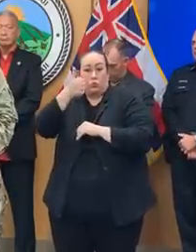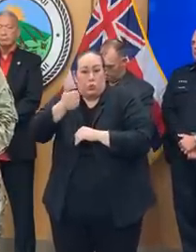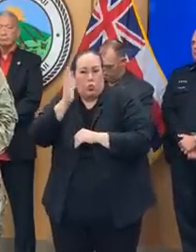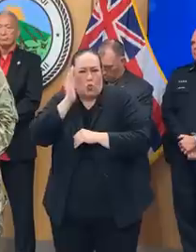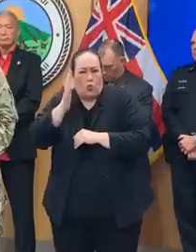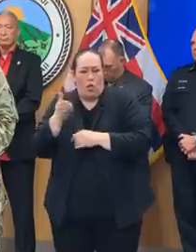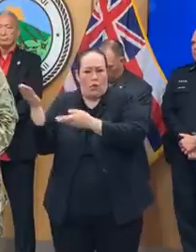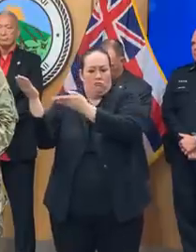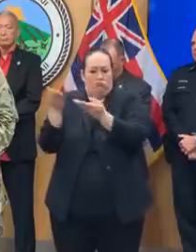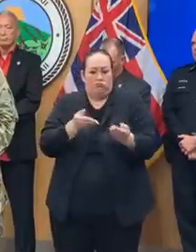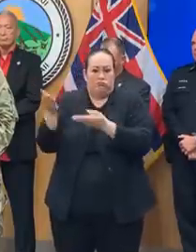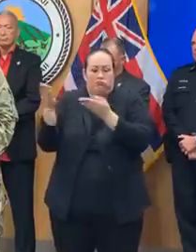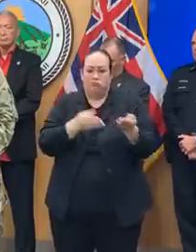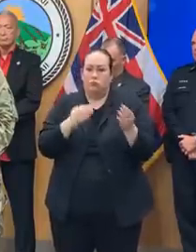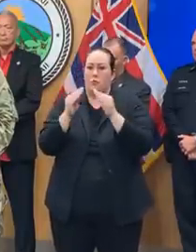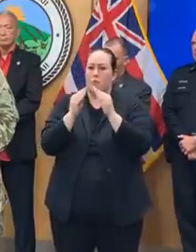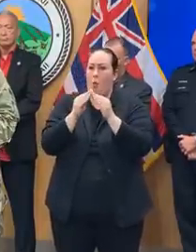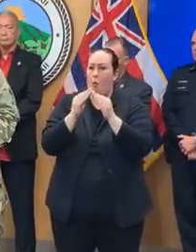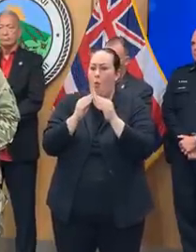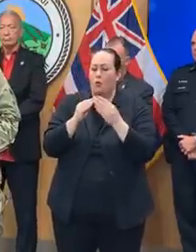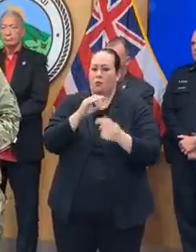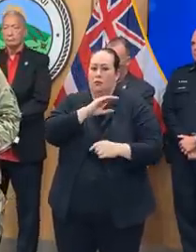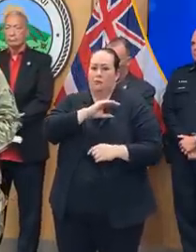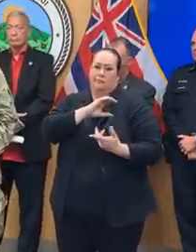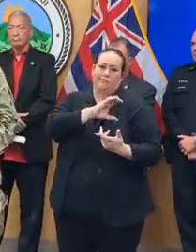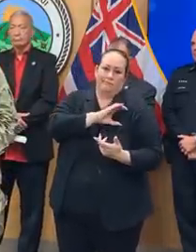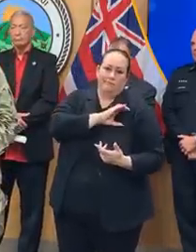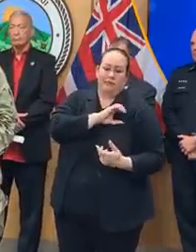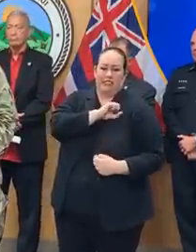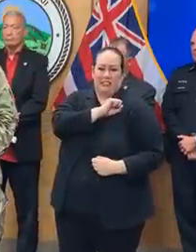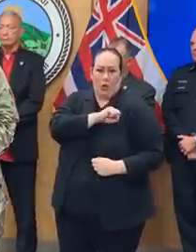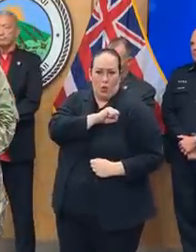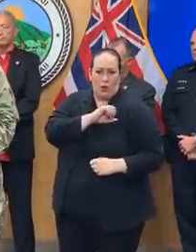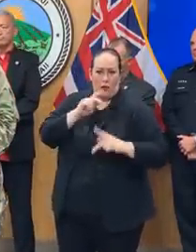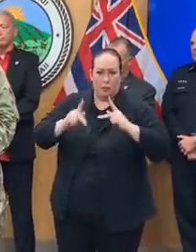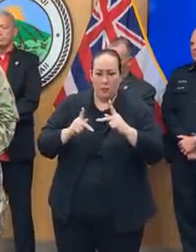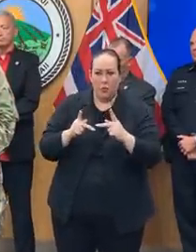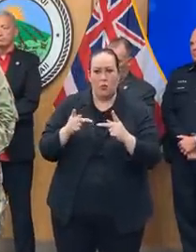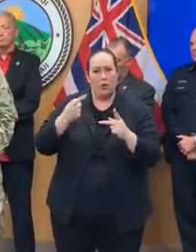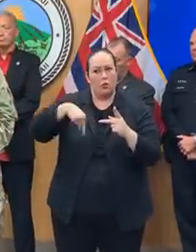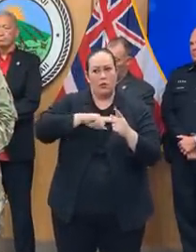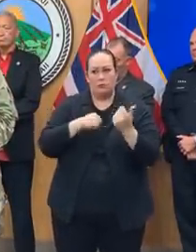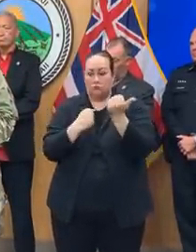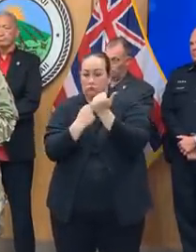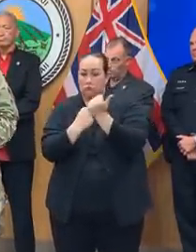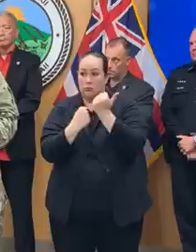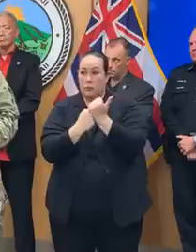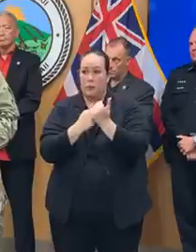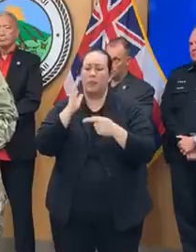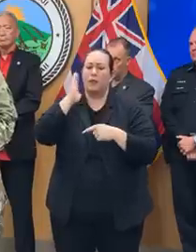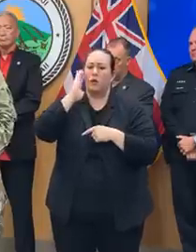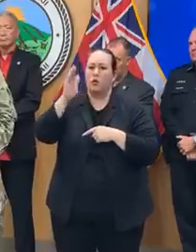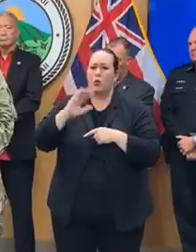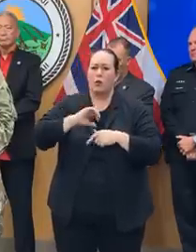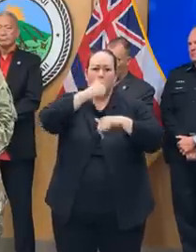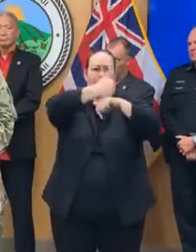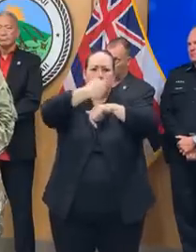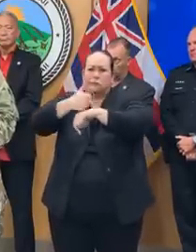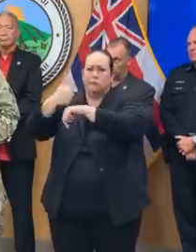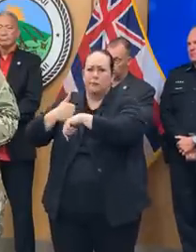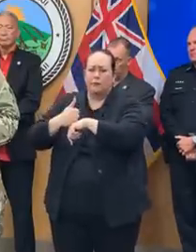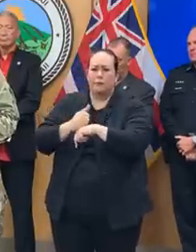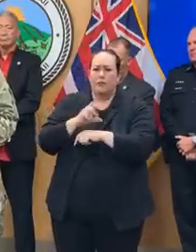augment the Maui Police Department. We are fully in support of Mayor Bisson's initiatives, and what we're thinking is we're going to apply them up into the